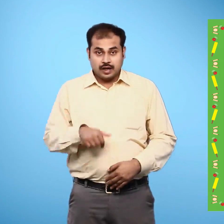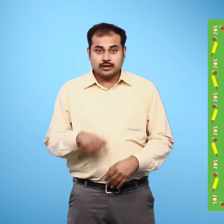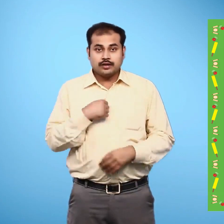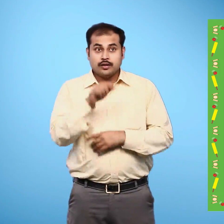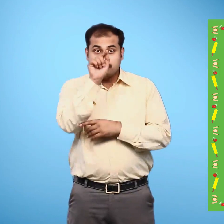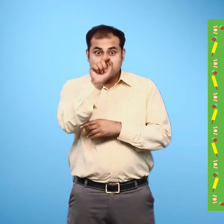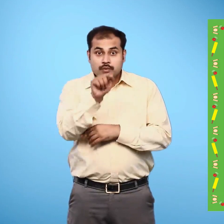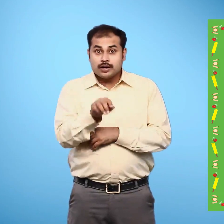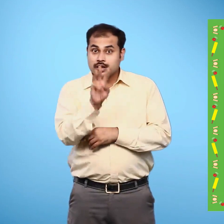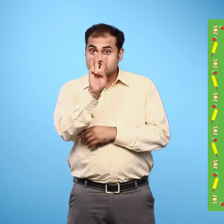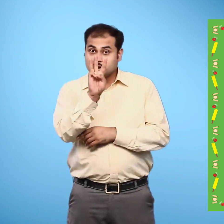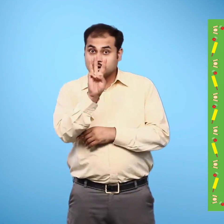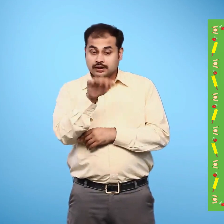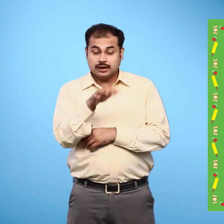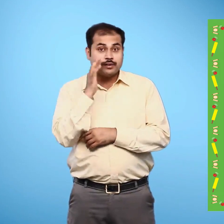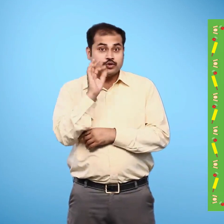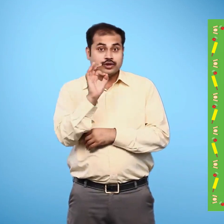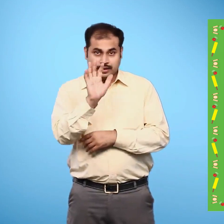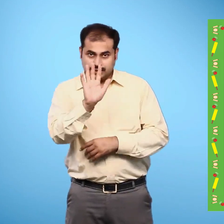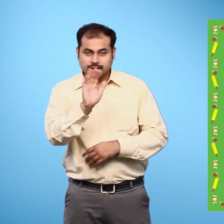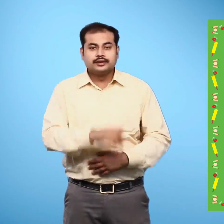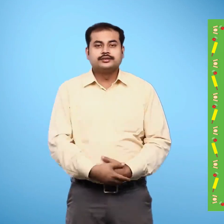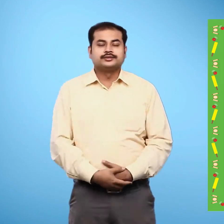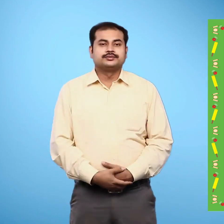After this, 3 instructions are given under subheading.